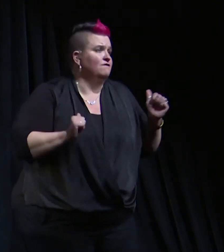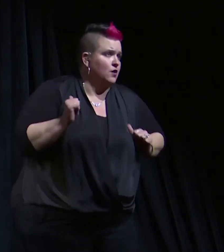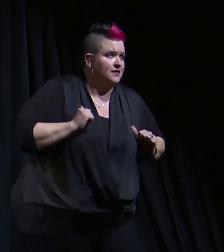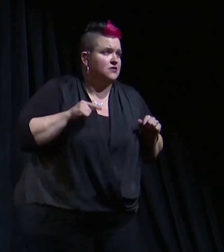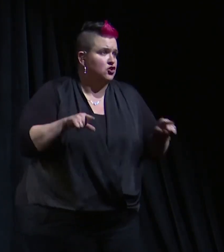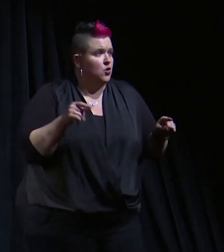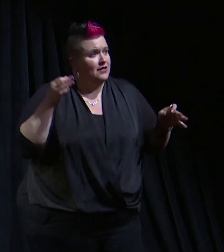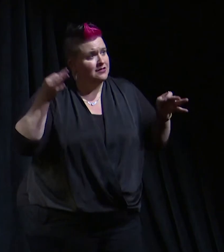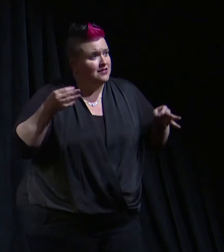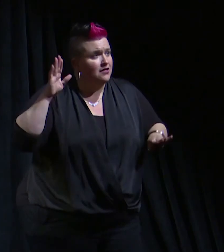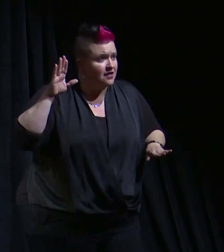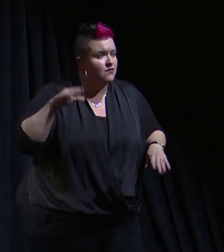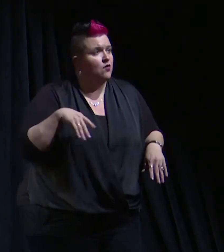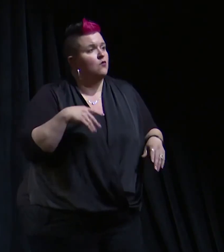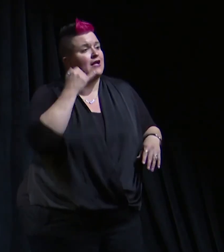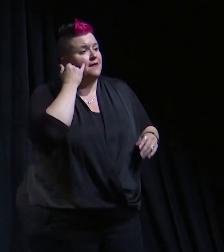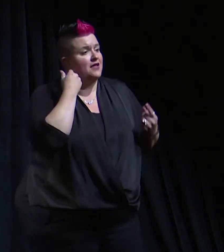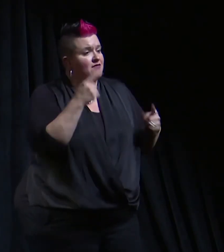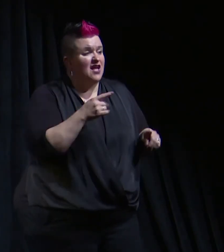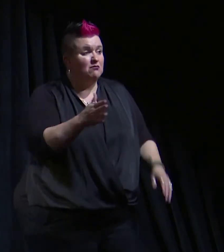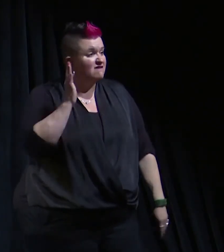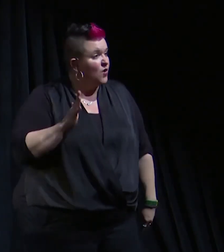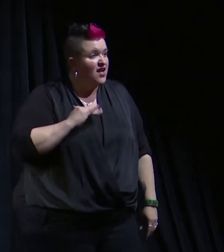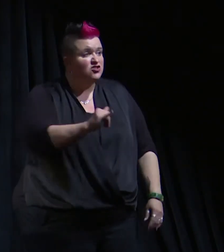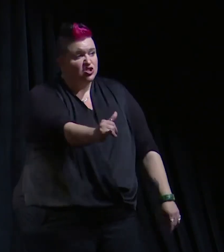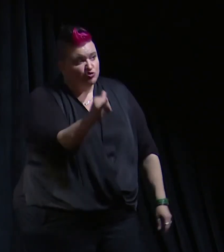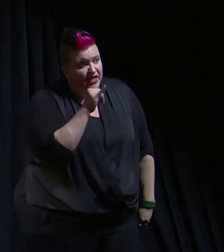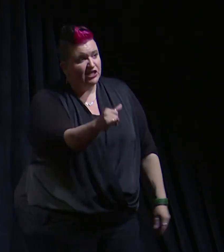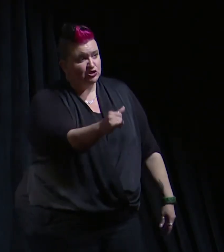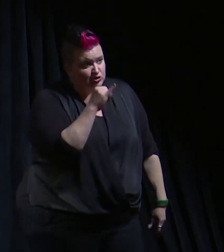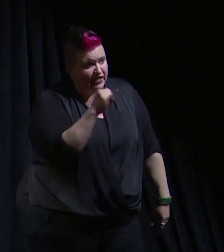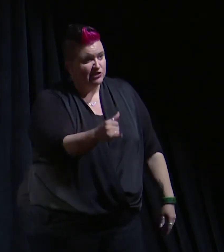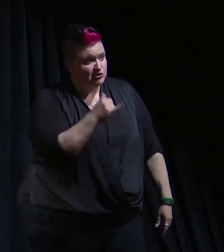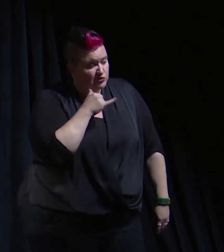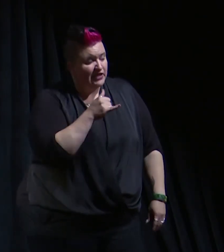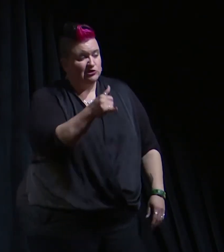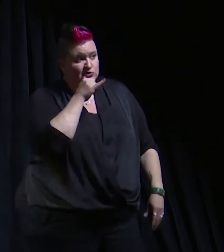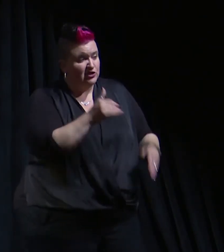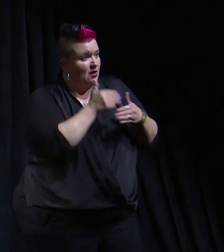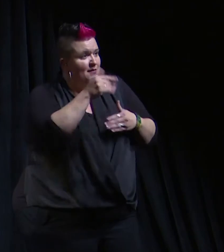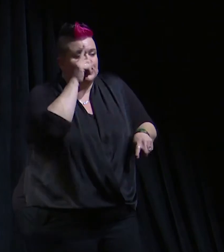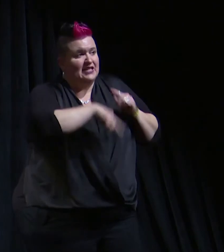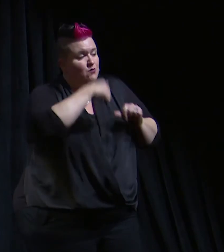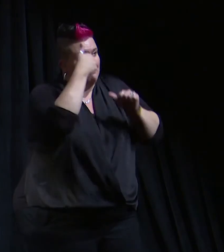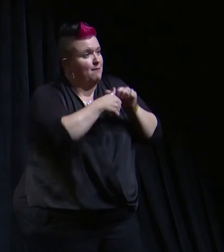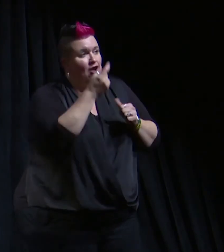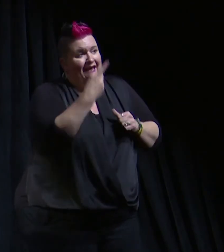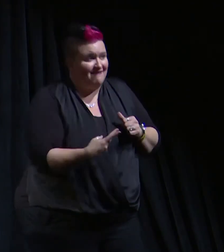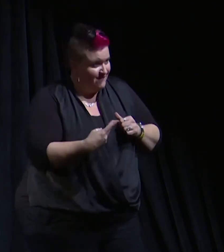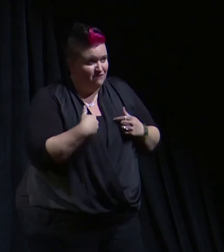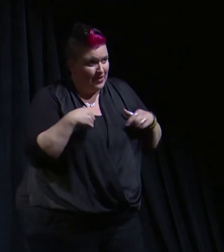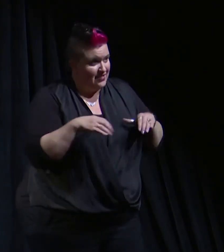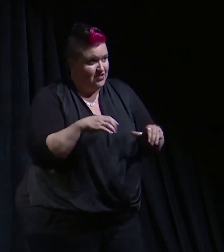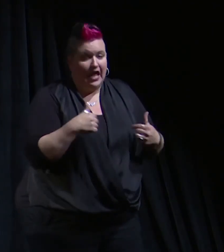performance, what if he had said, I used to drink so much. I used to drink so much that I don't even remember half the stuff I did.